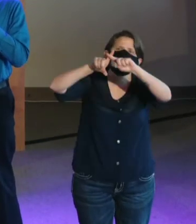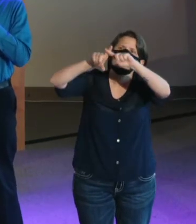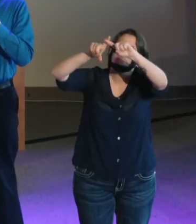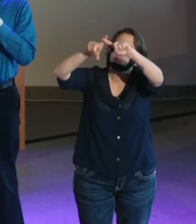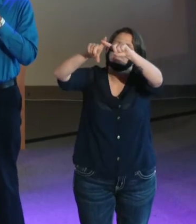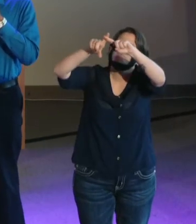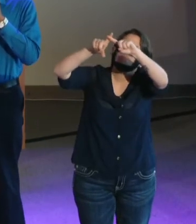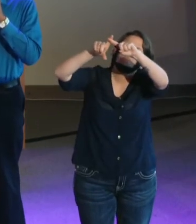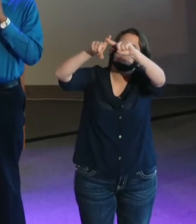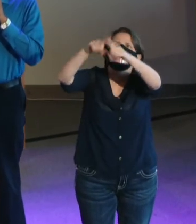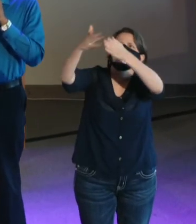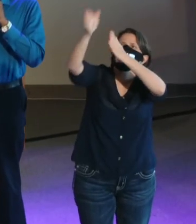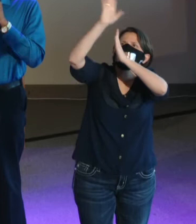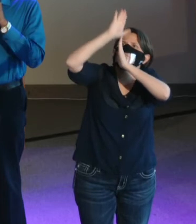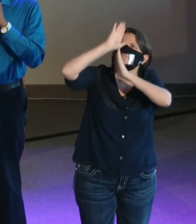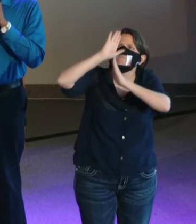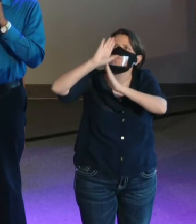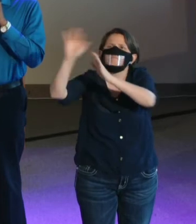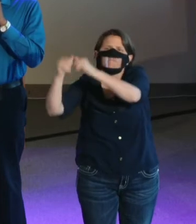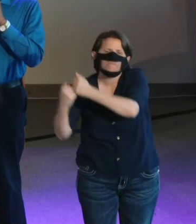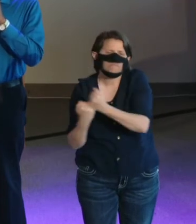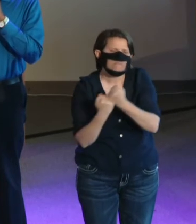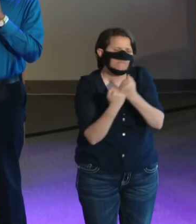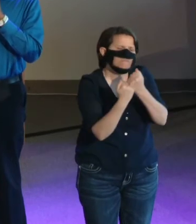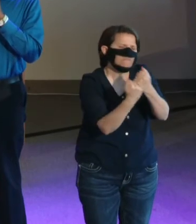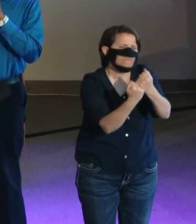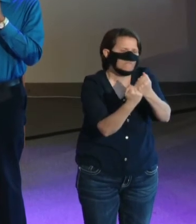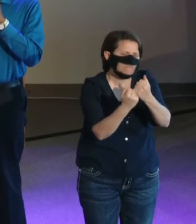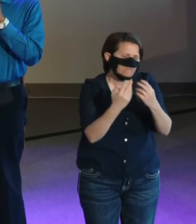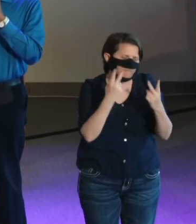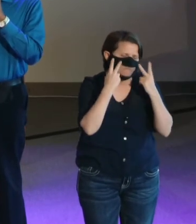on God to see you through.